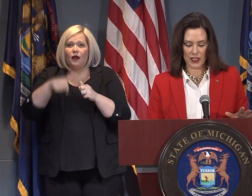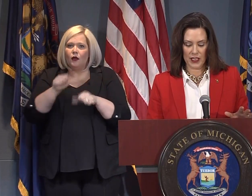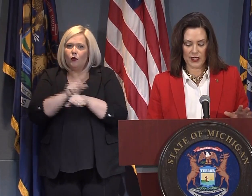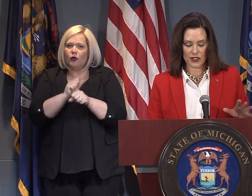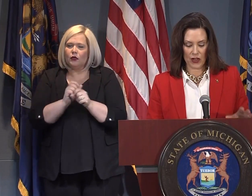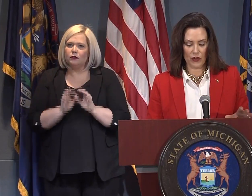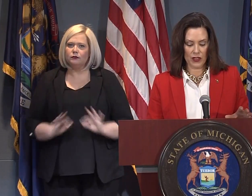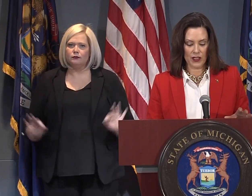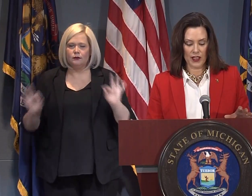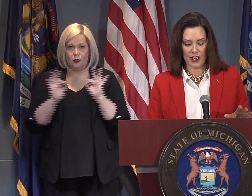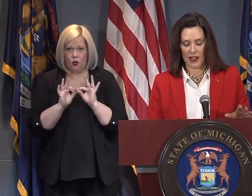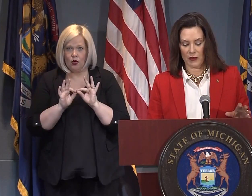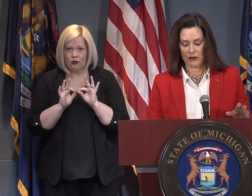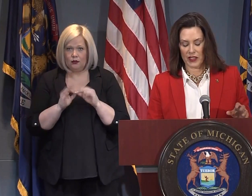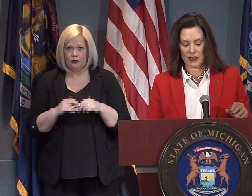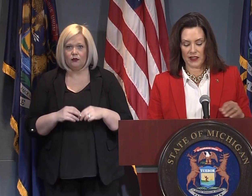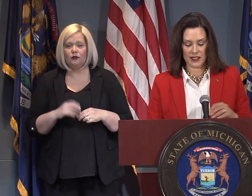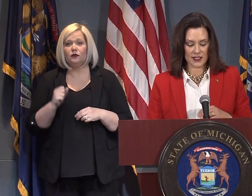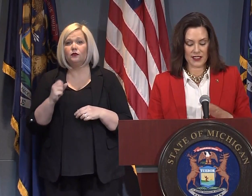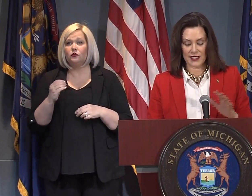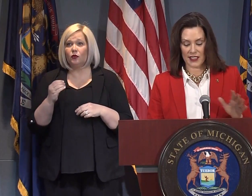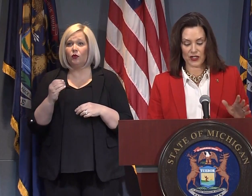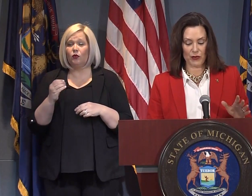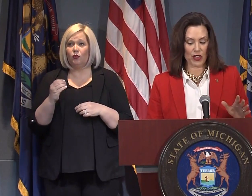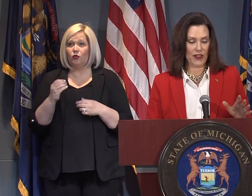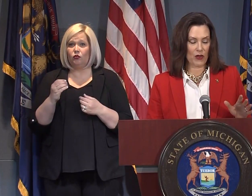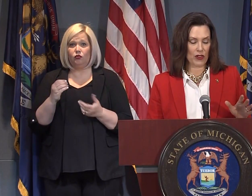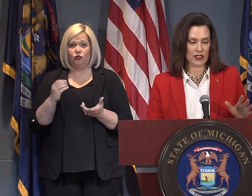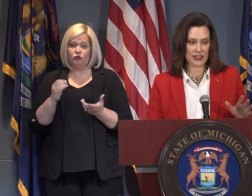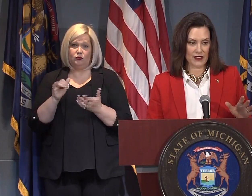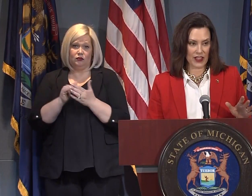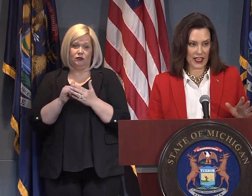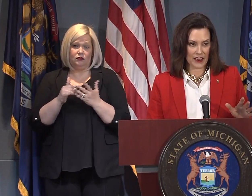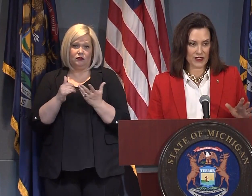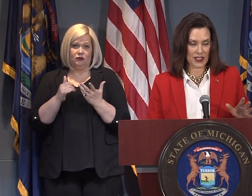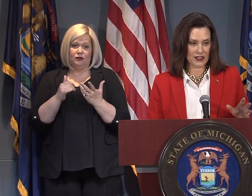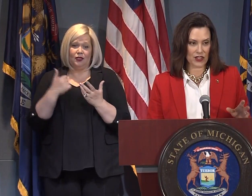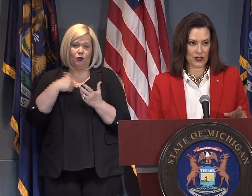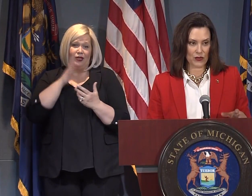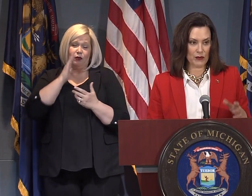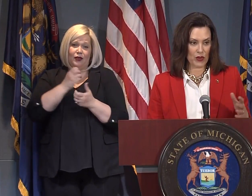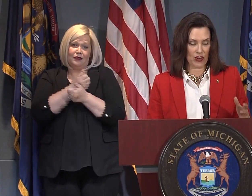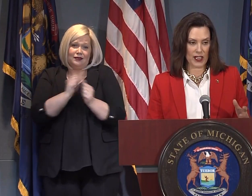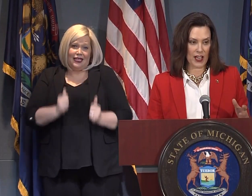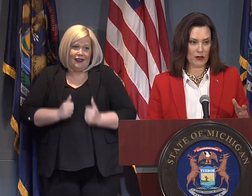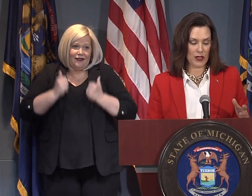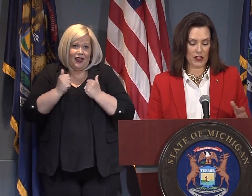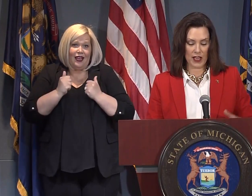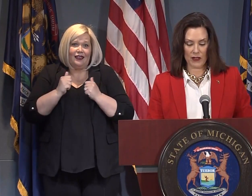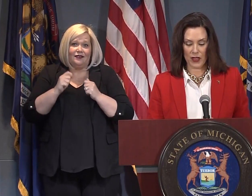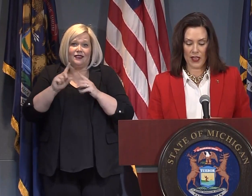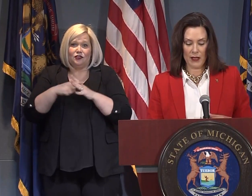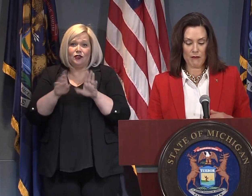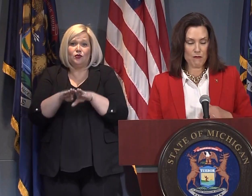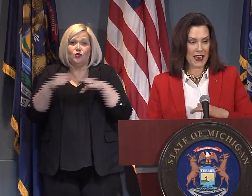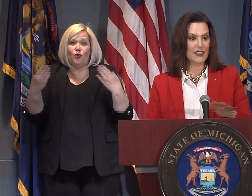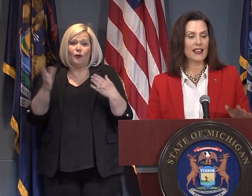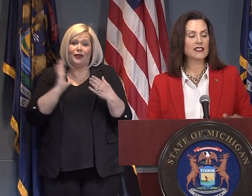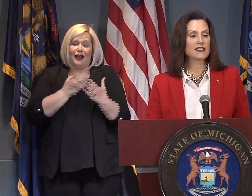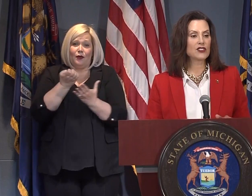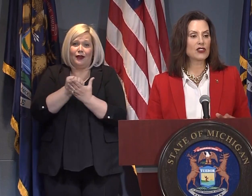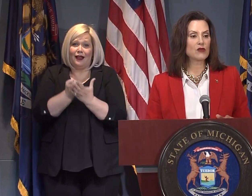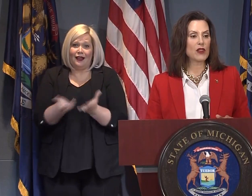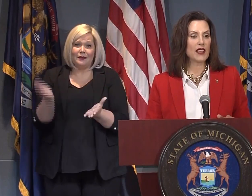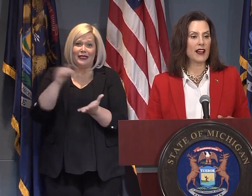important. So this is an essential part of how we're going to save lives and start to reboot our economy. I made